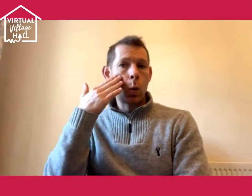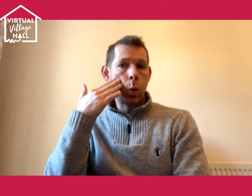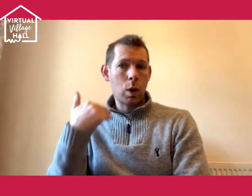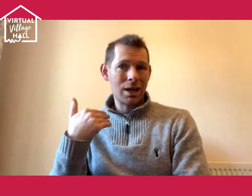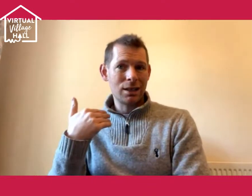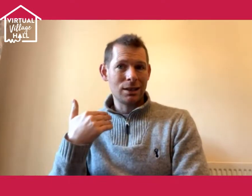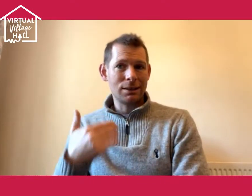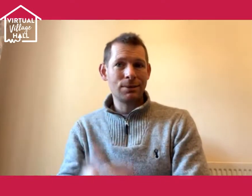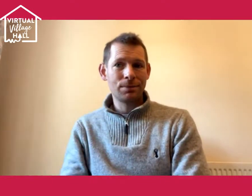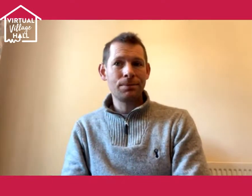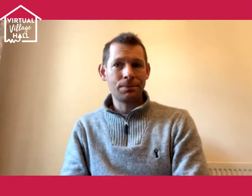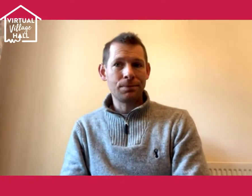he is white.